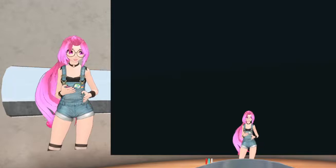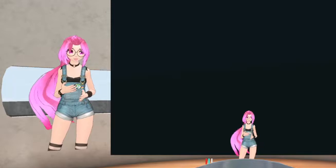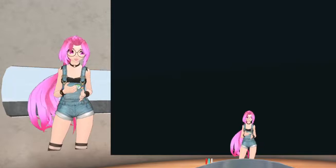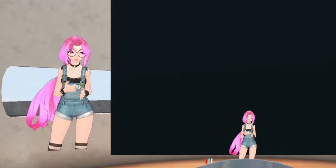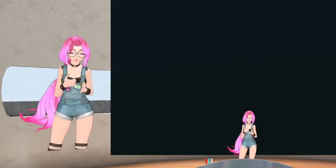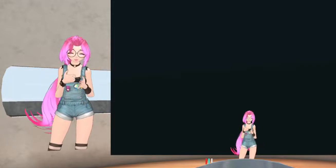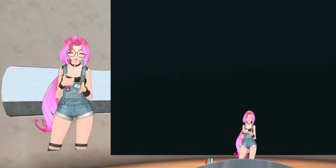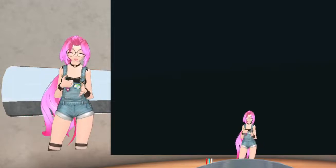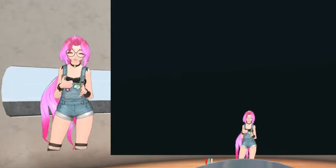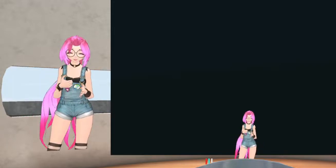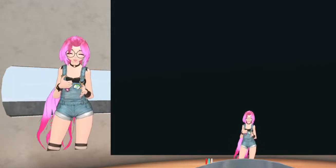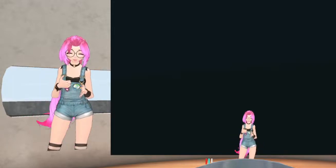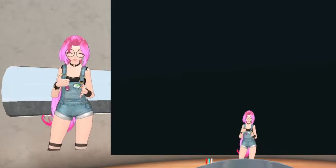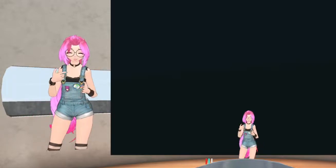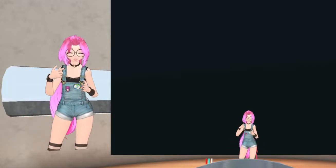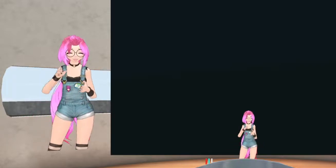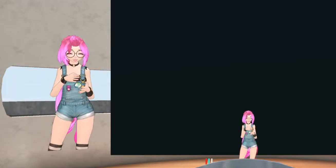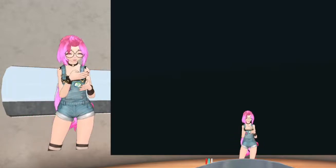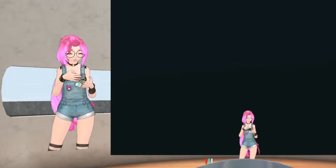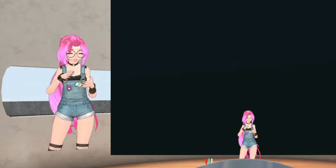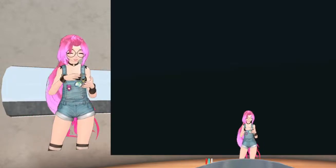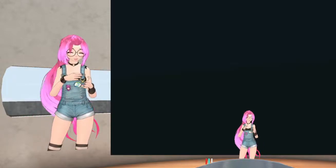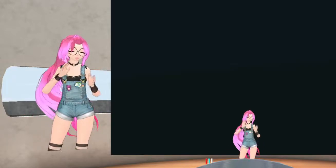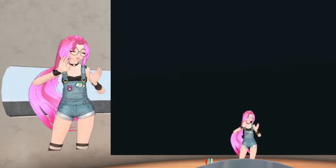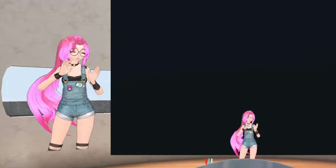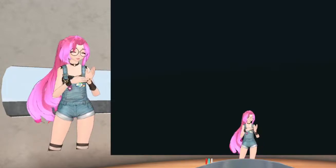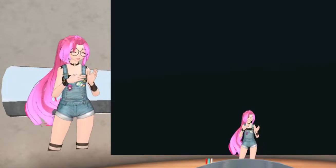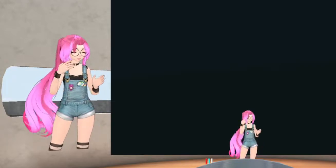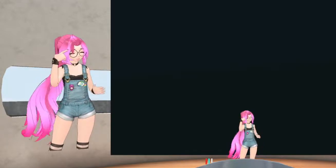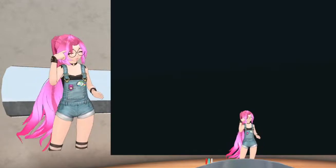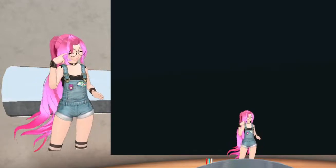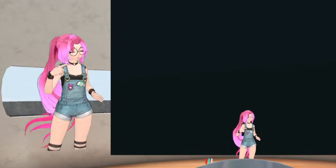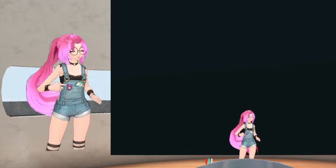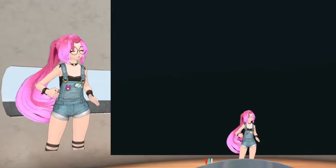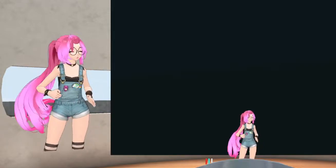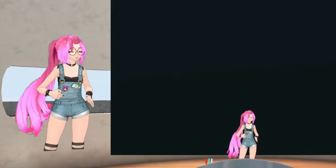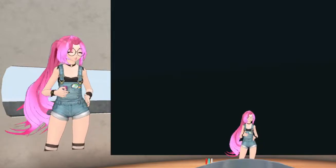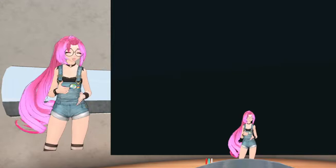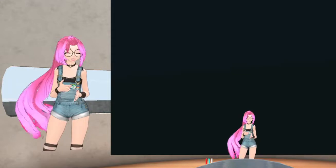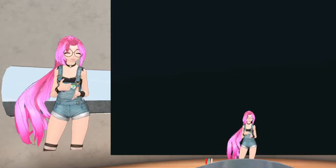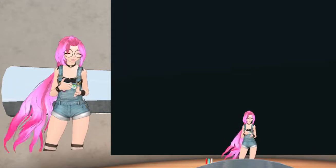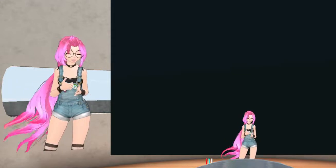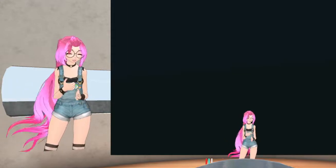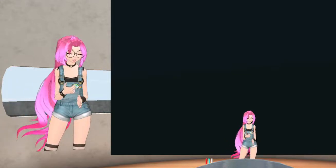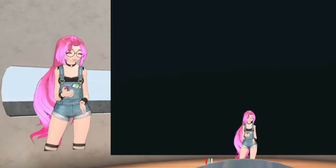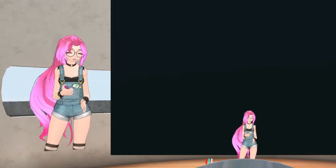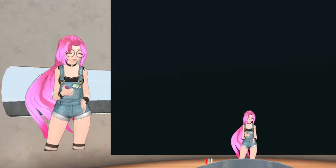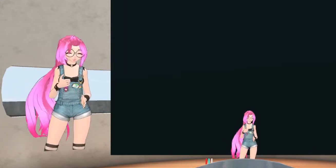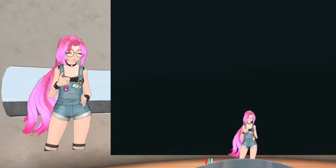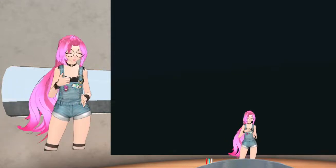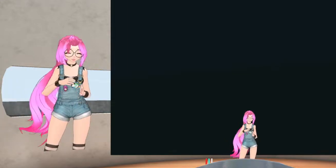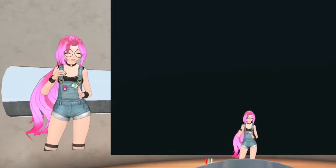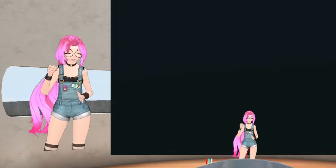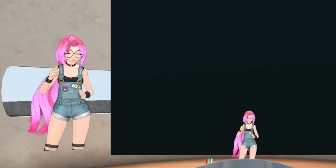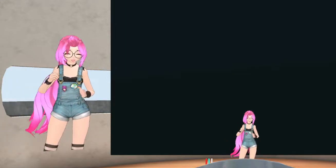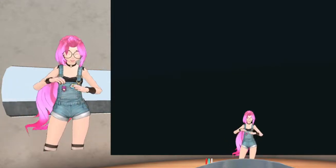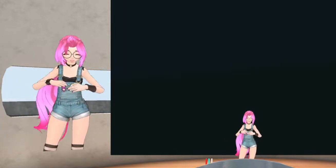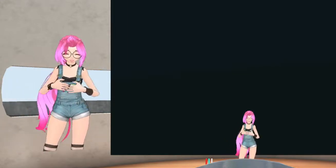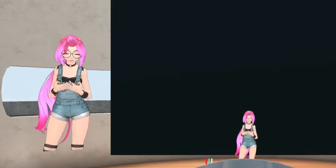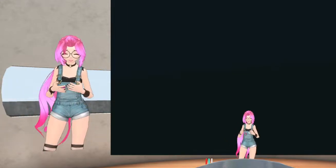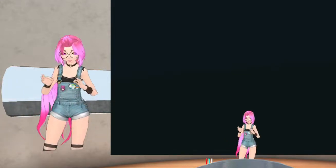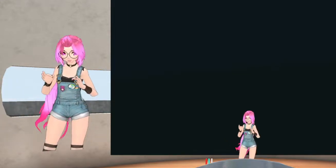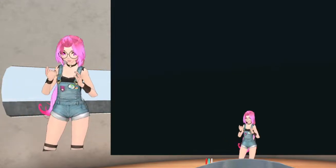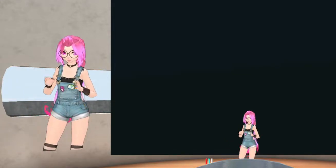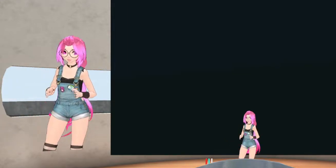going to be very helpful to paint a picture into somebody's mind. So this is going to help you learn